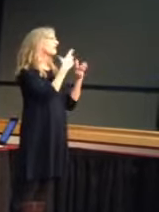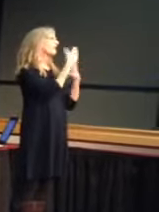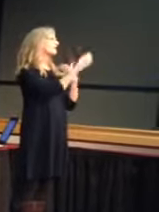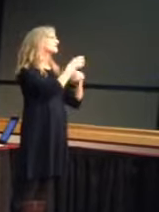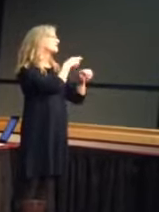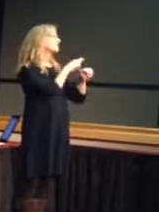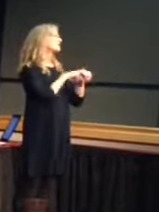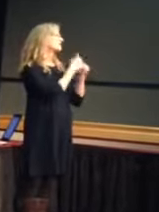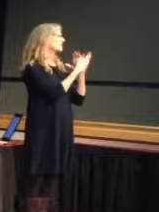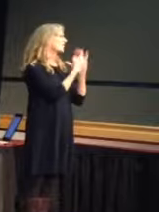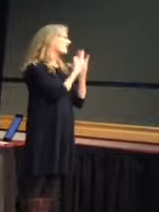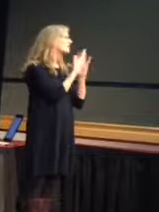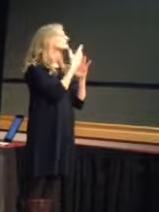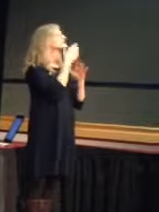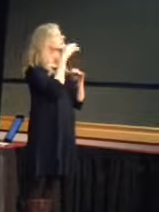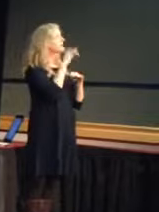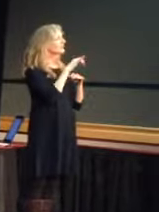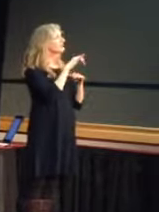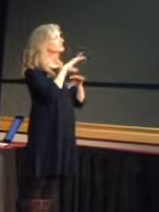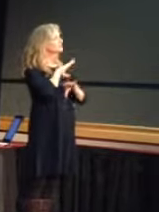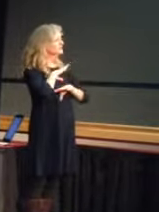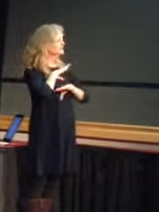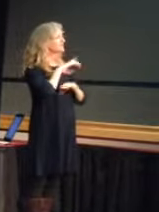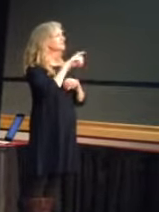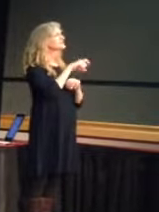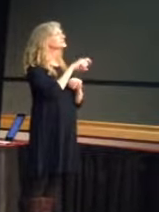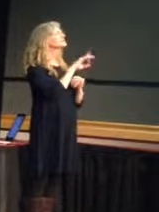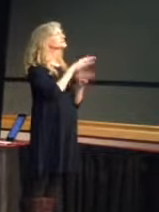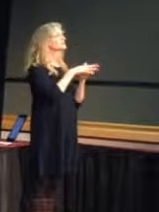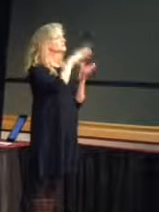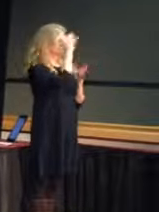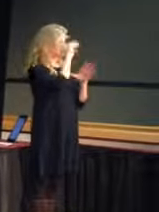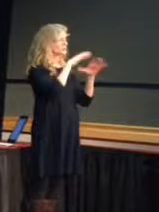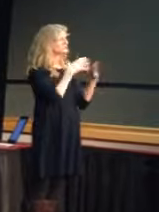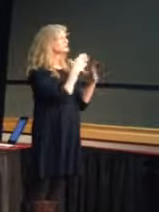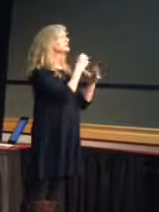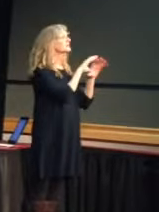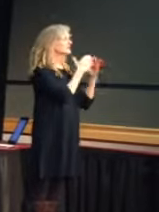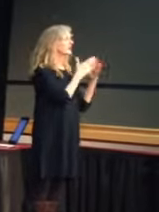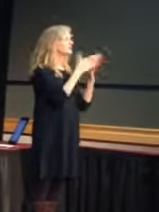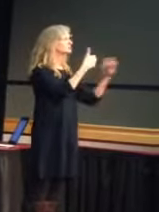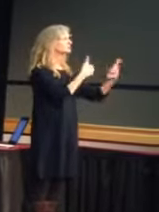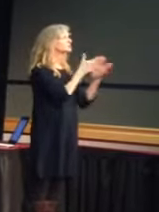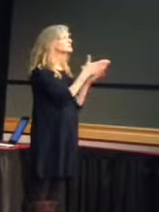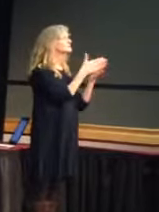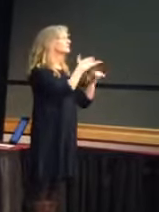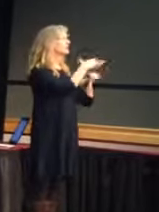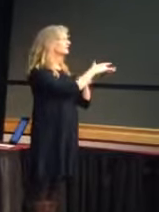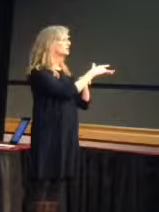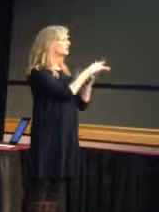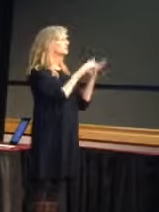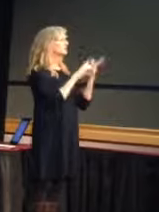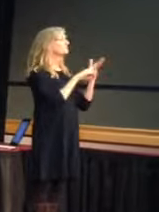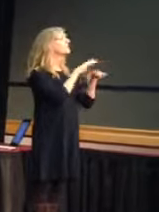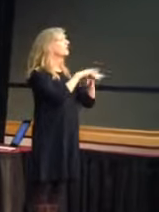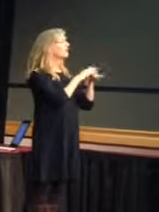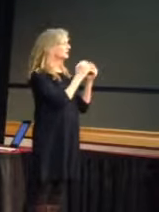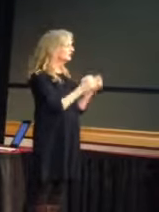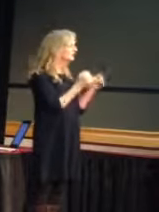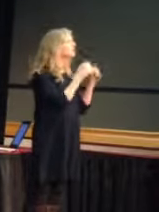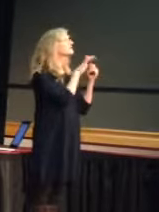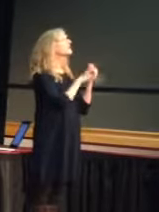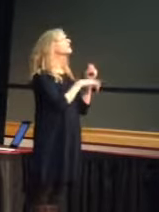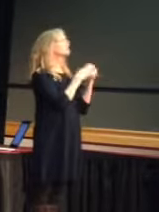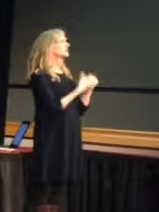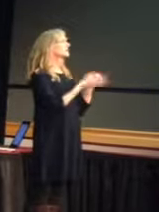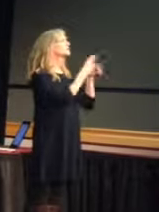students and to gain efficiencies in our physical resources like classrooms. Online offerings will be increased.